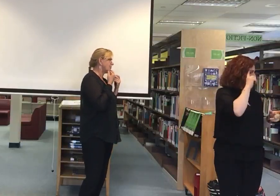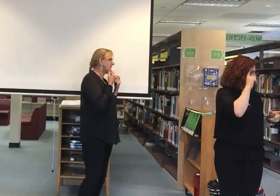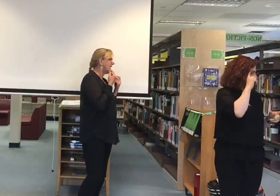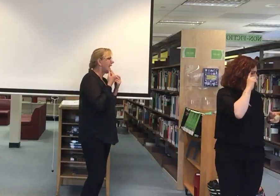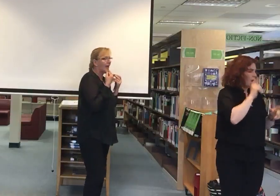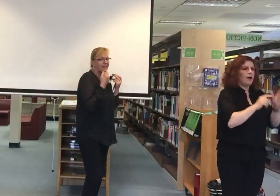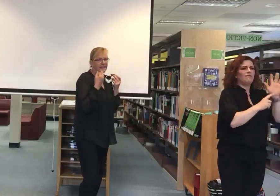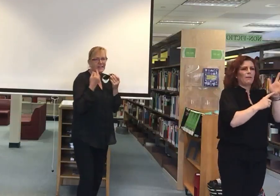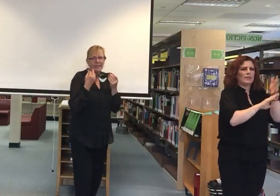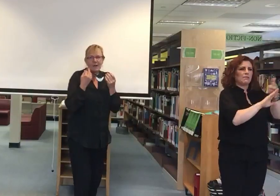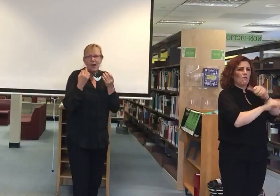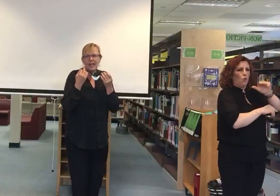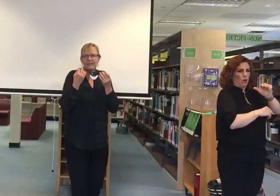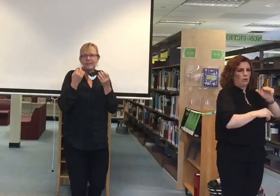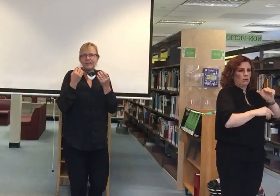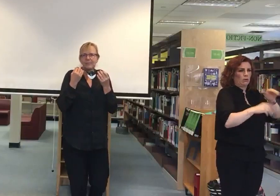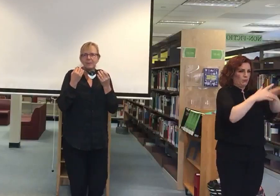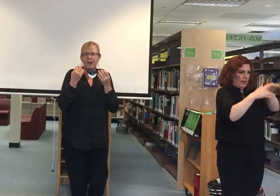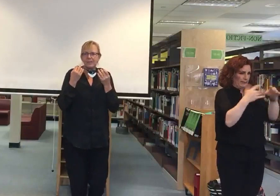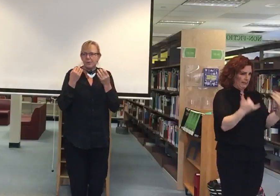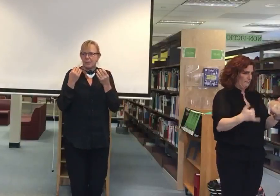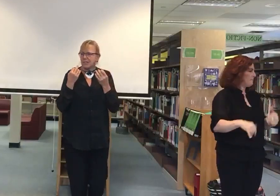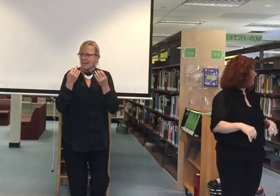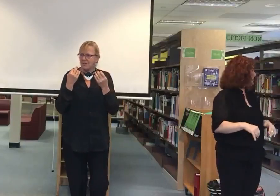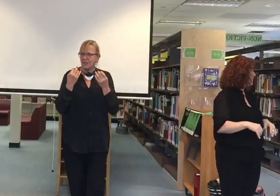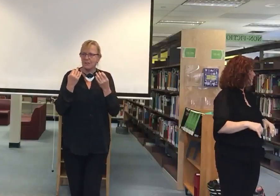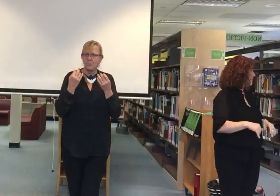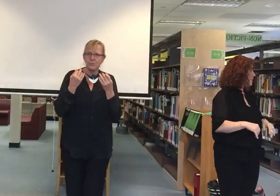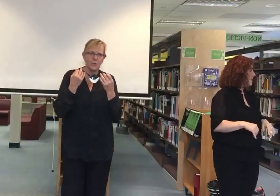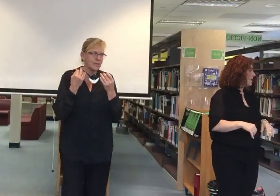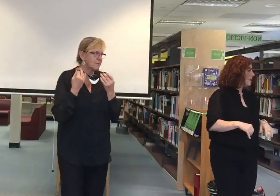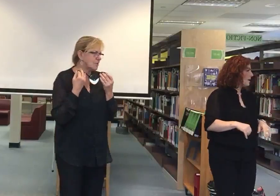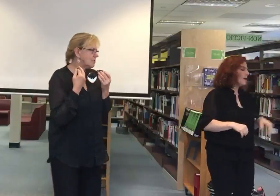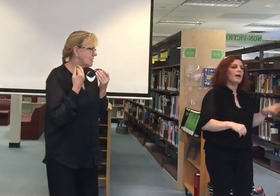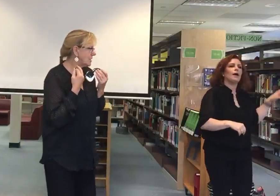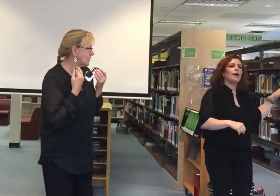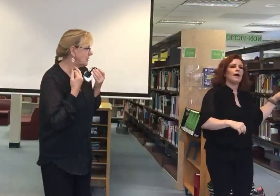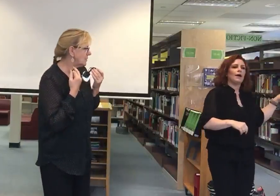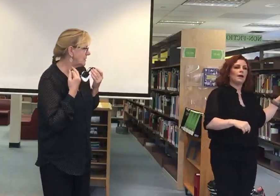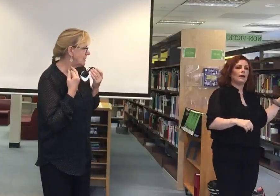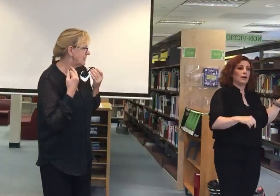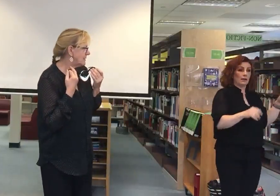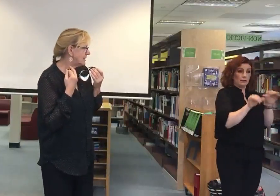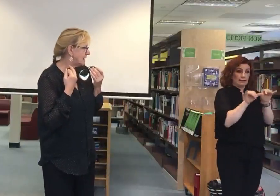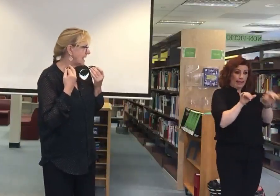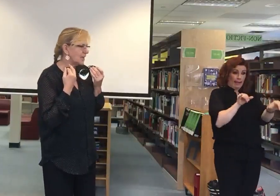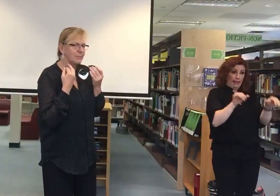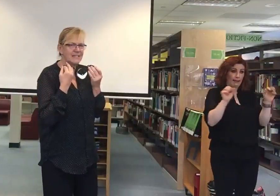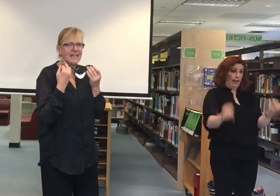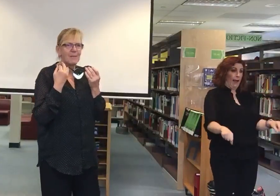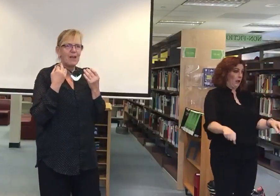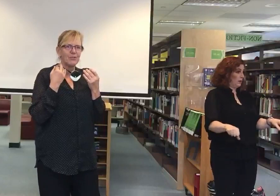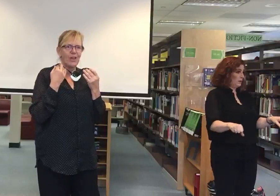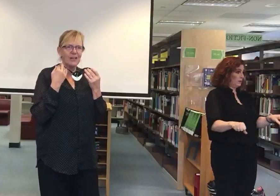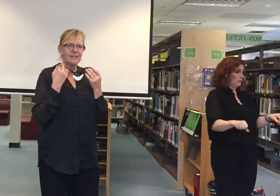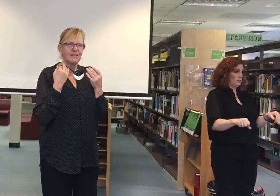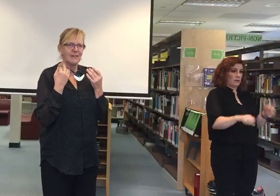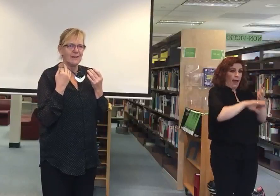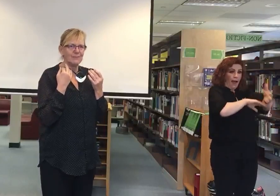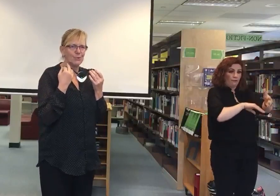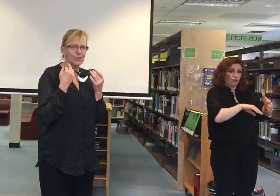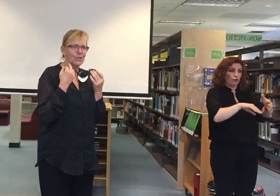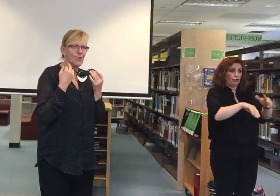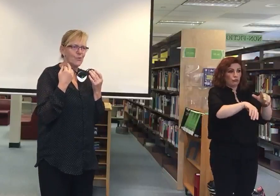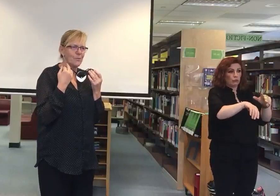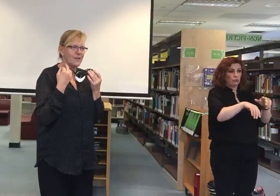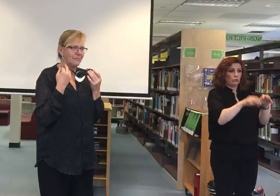at 10:30, and then if Piper has more to say, she's more than welcome to take a little bit of time after that,